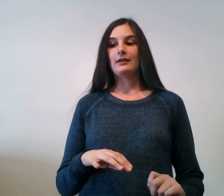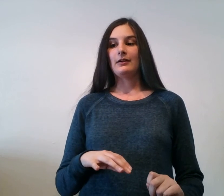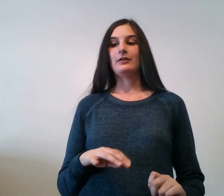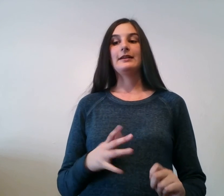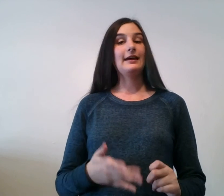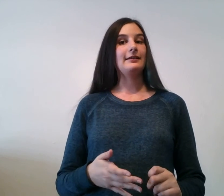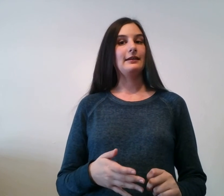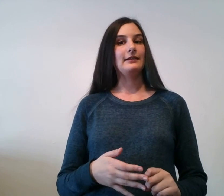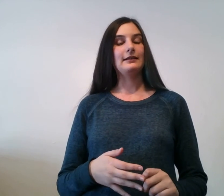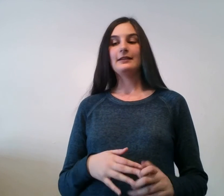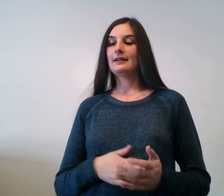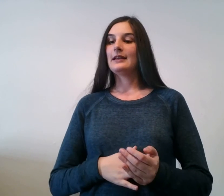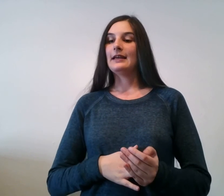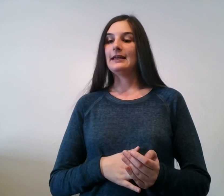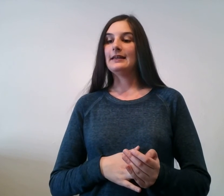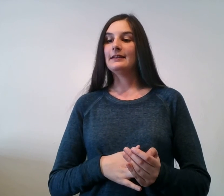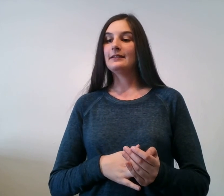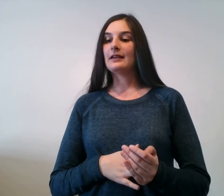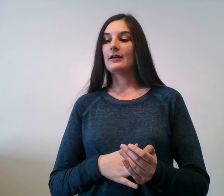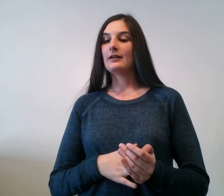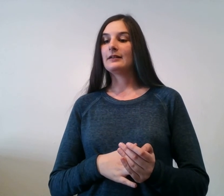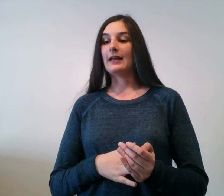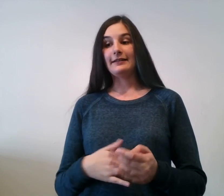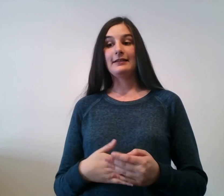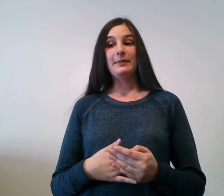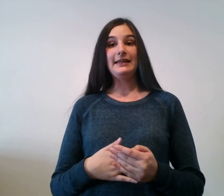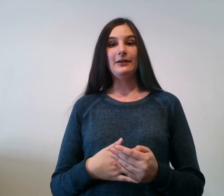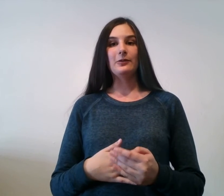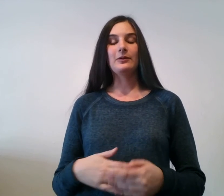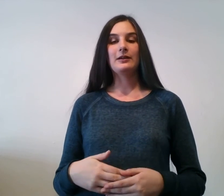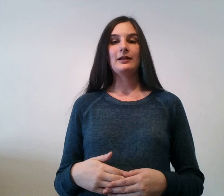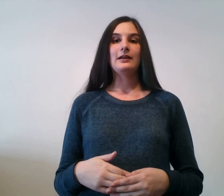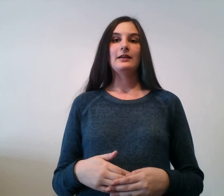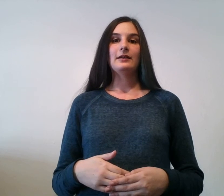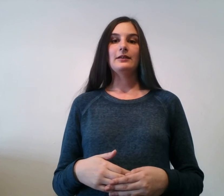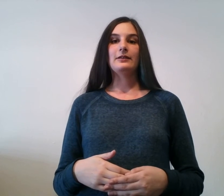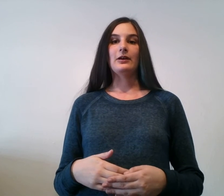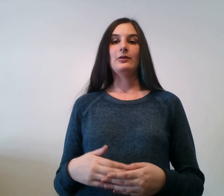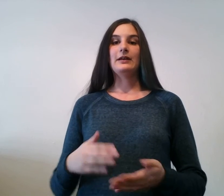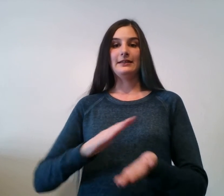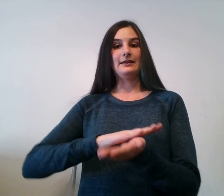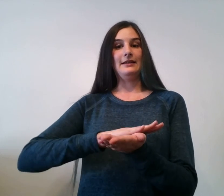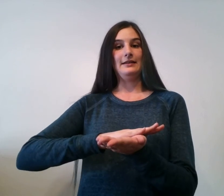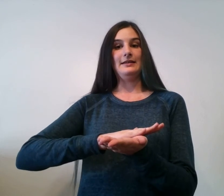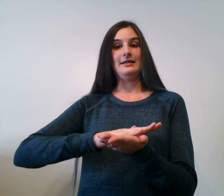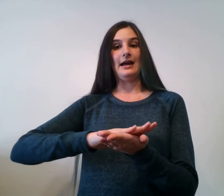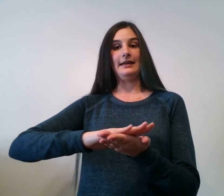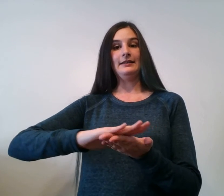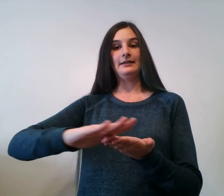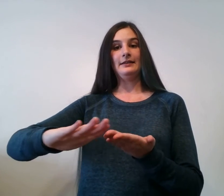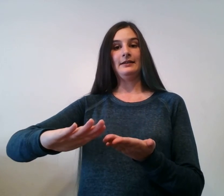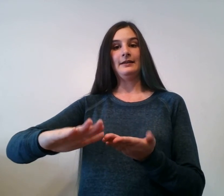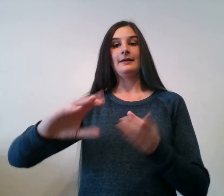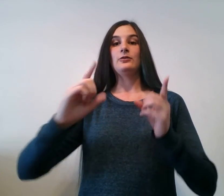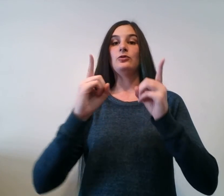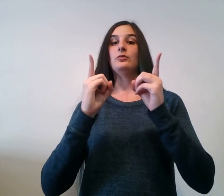or the next sentence, is nice to meet you. So, it's nice to